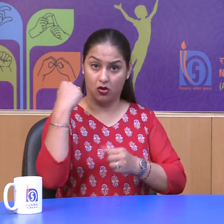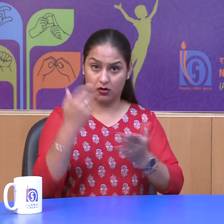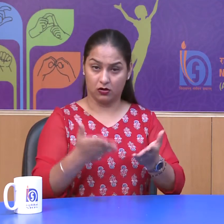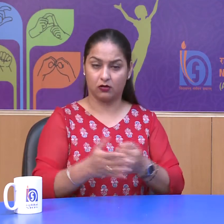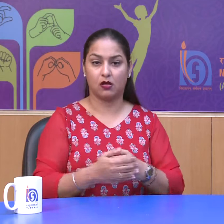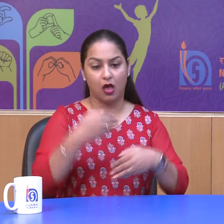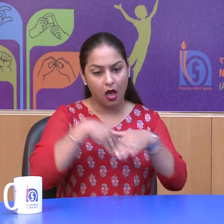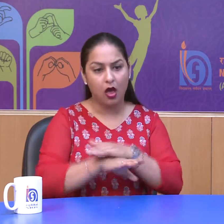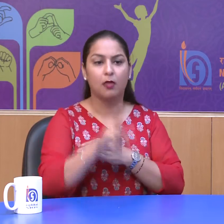the people.